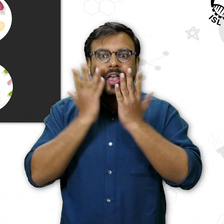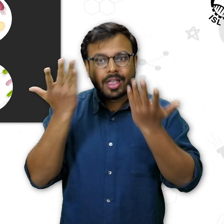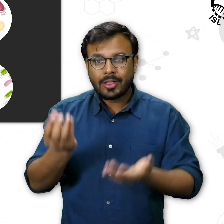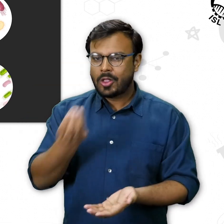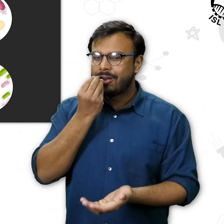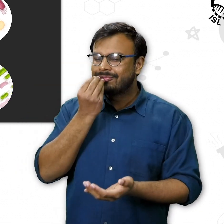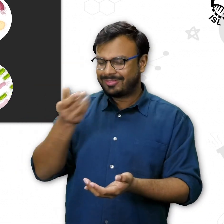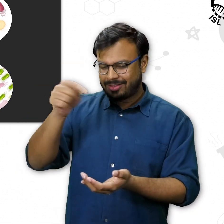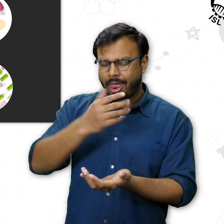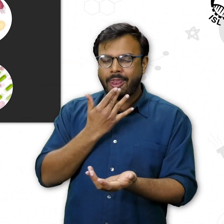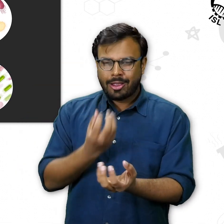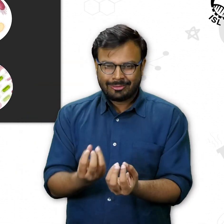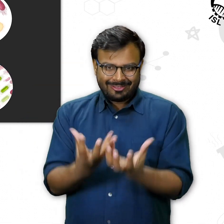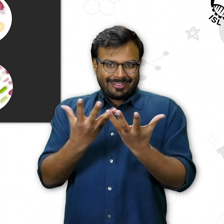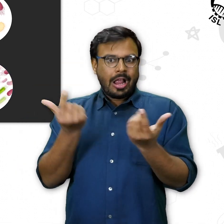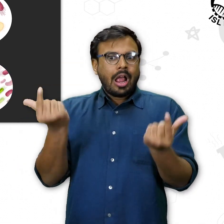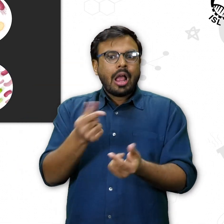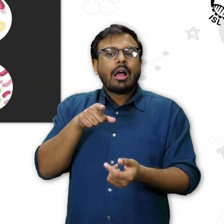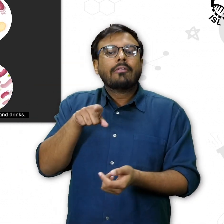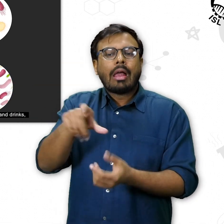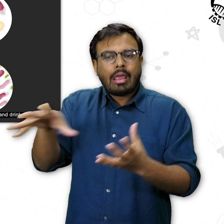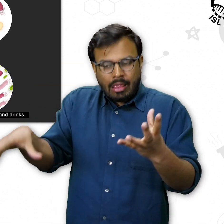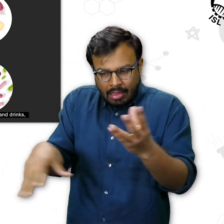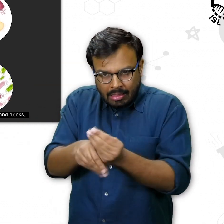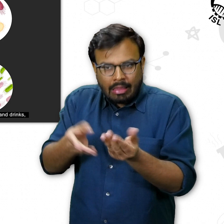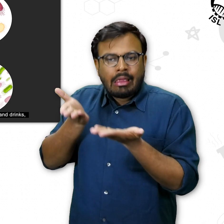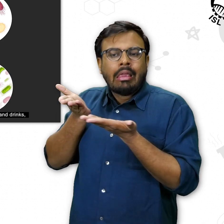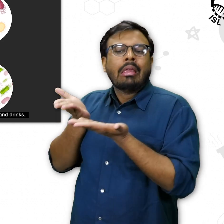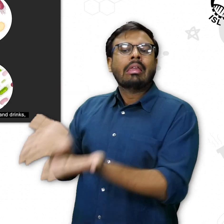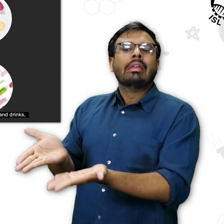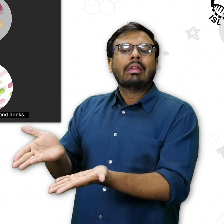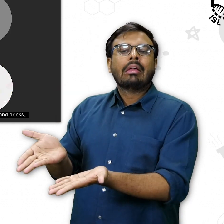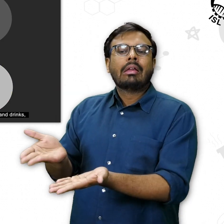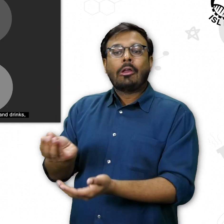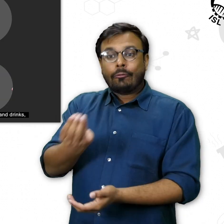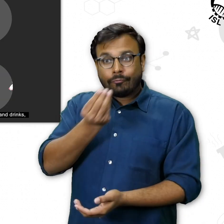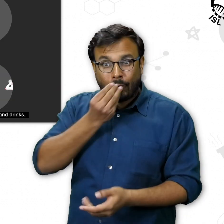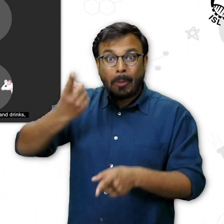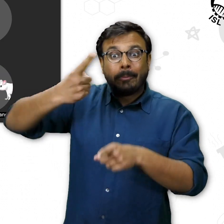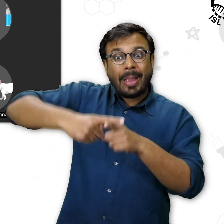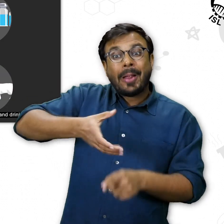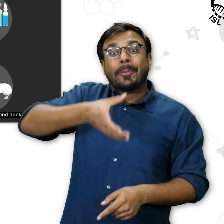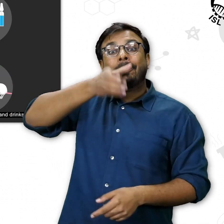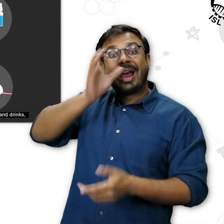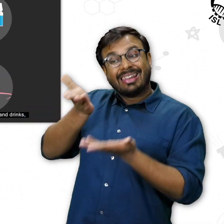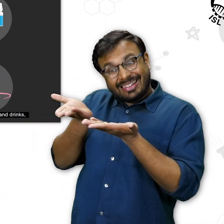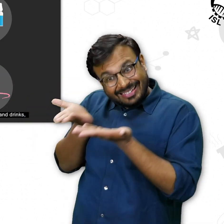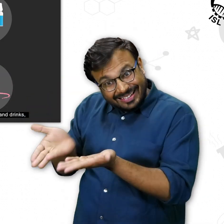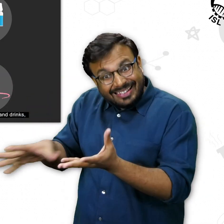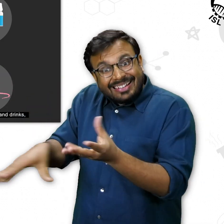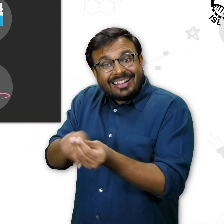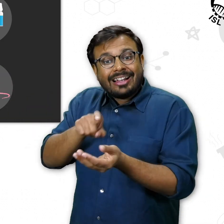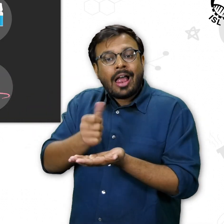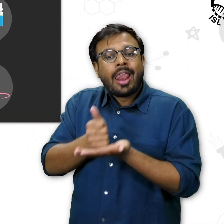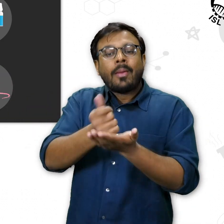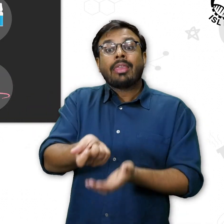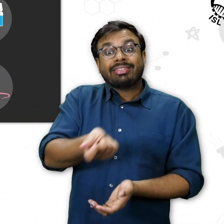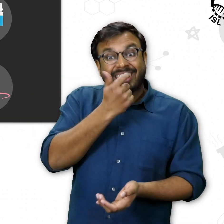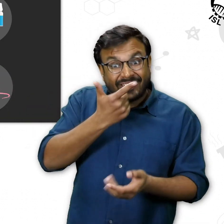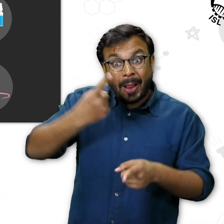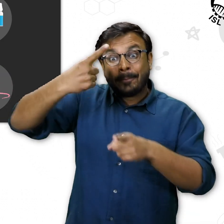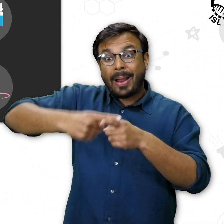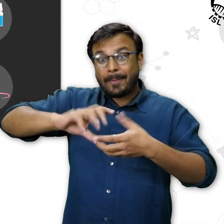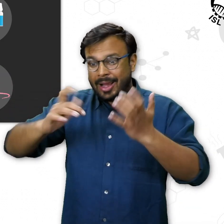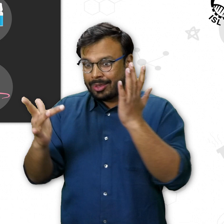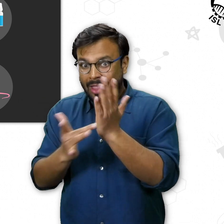and microbial pigments as food colors. This is in addition to the hundreds of microbes we use in food and drinks,